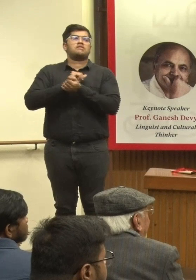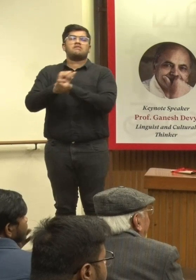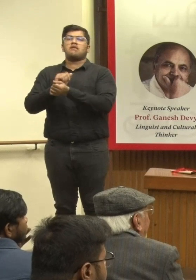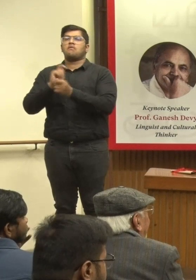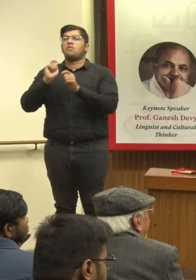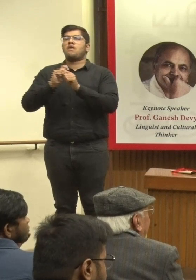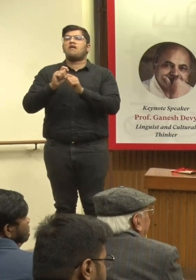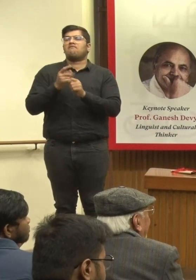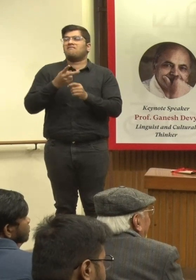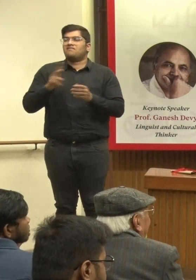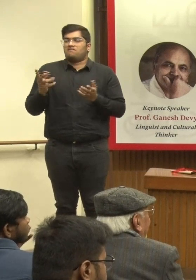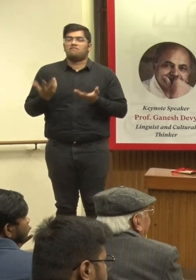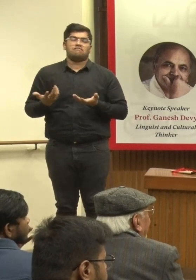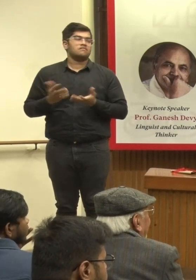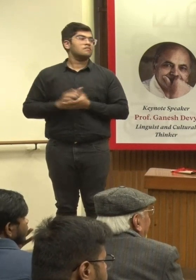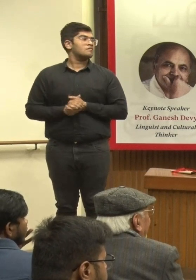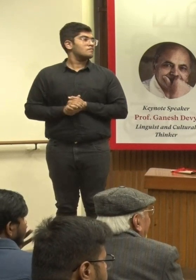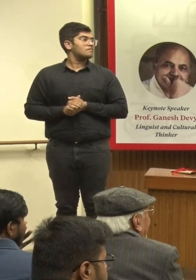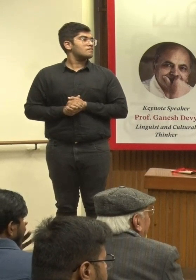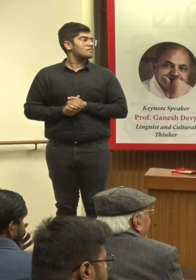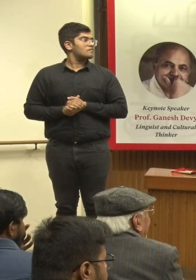in. In every village,